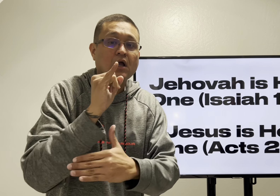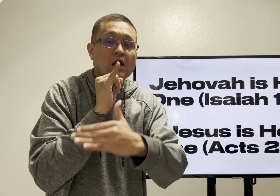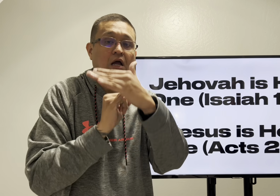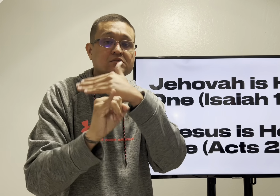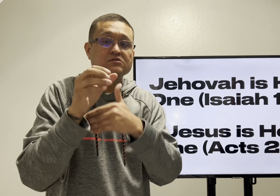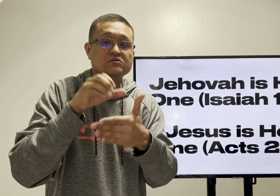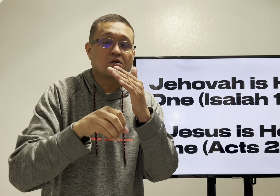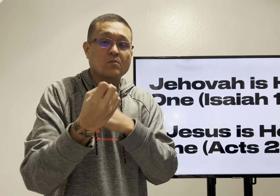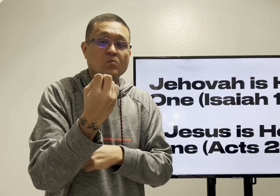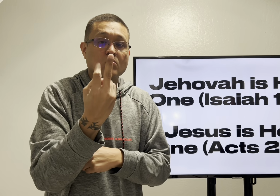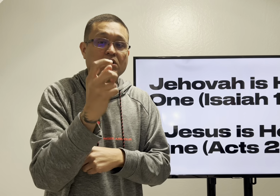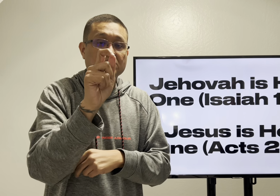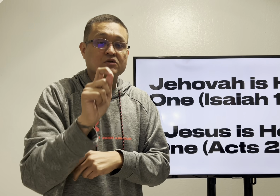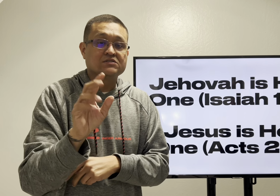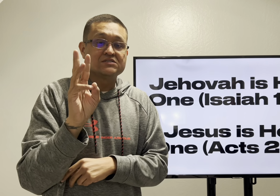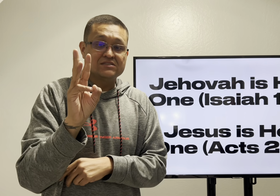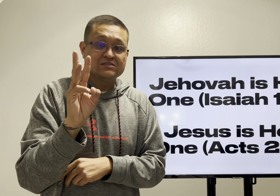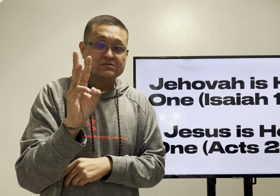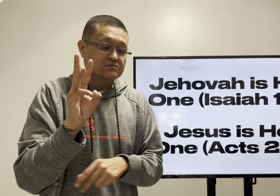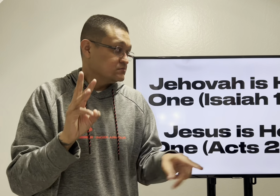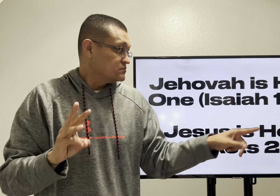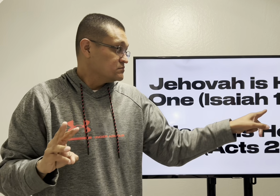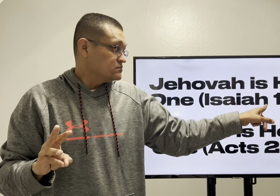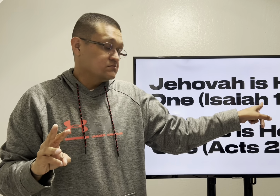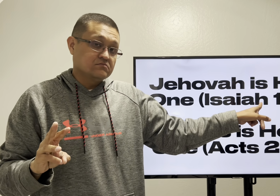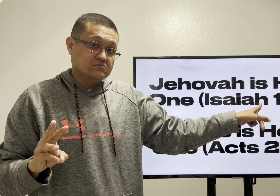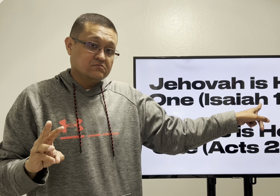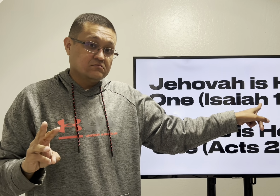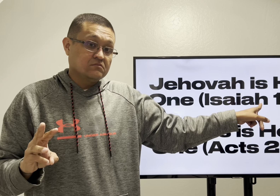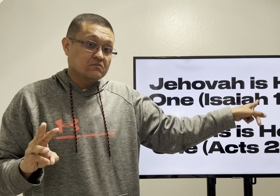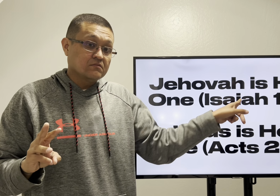One. Isaiah chapter 12 and verse 6.